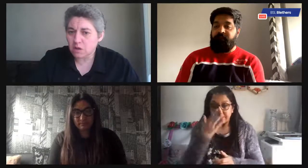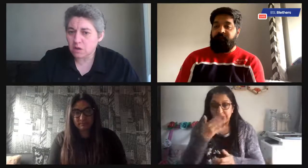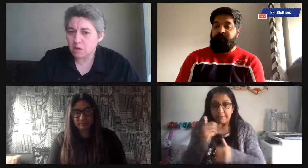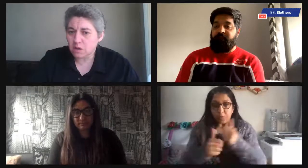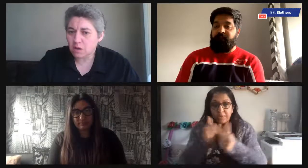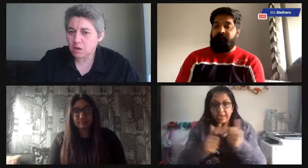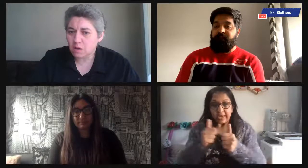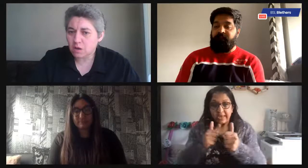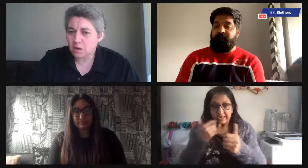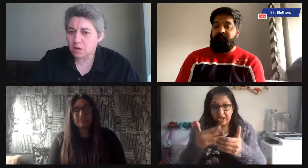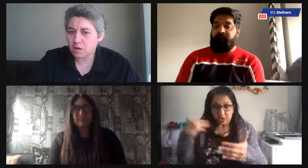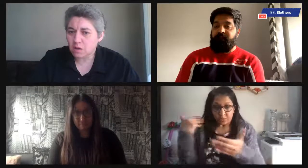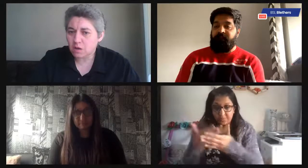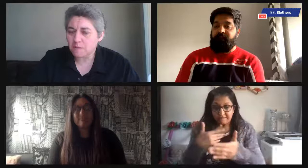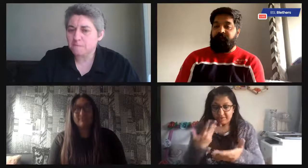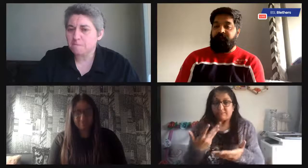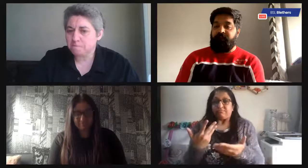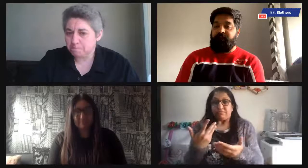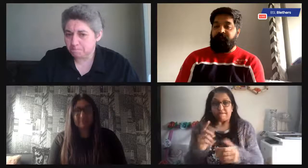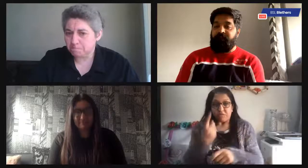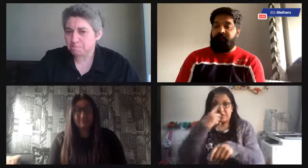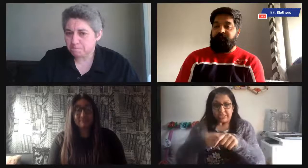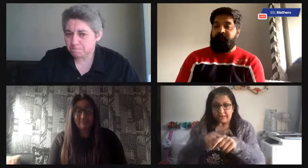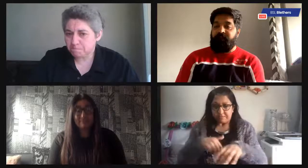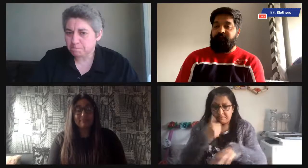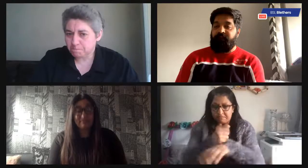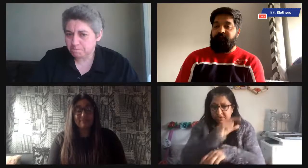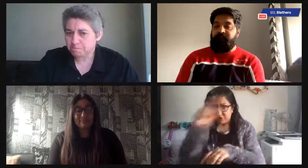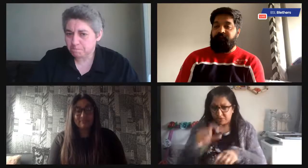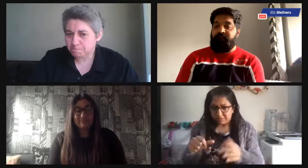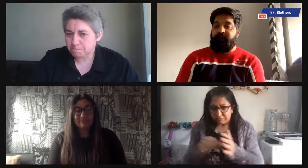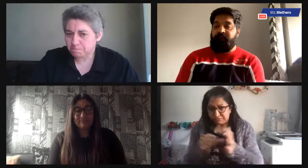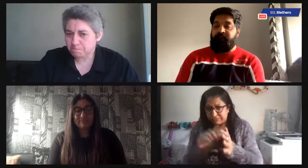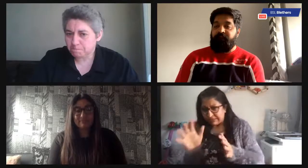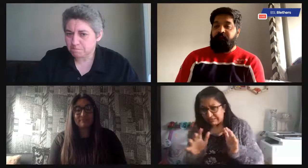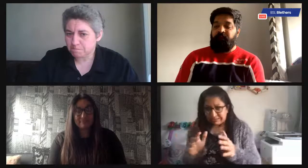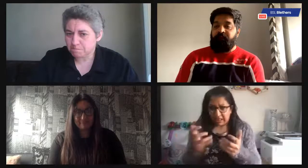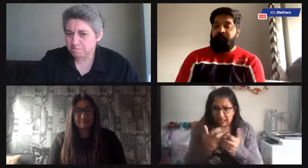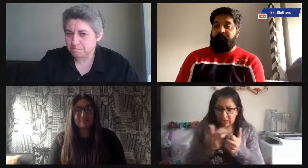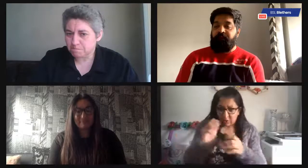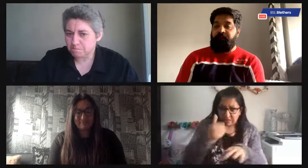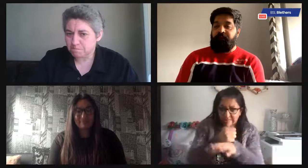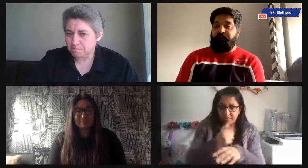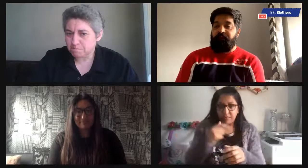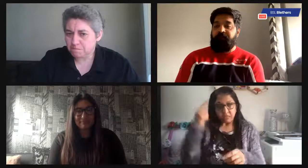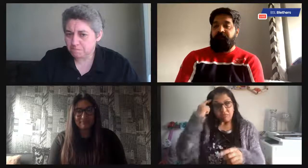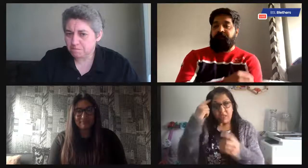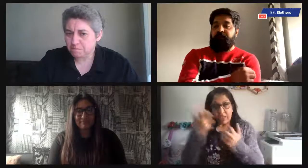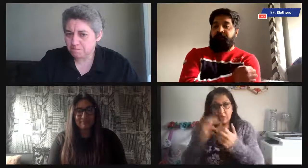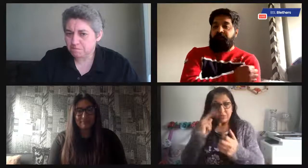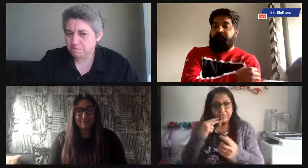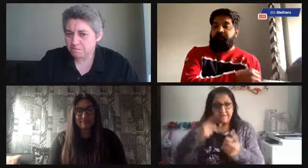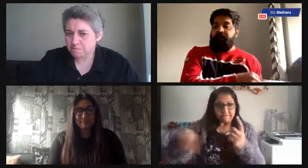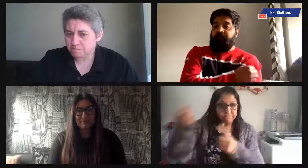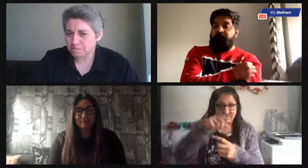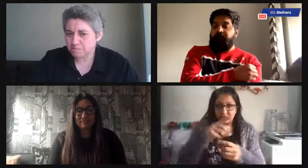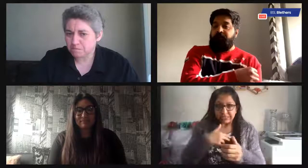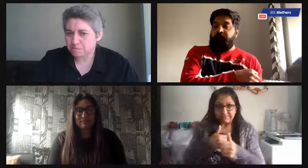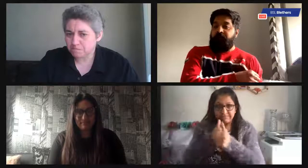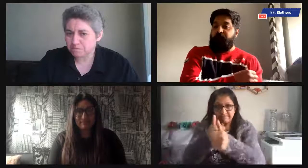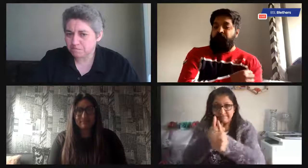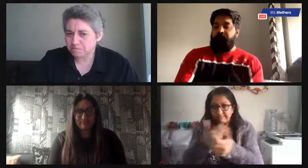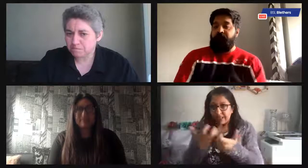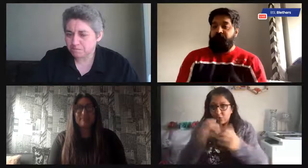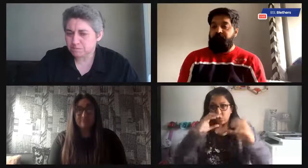want to say definitely, what Tasman had said, but certainly Zoom had become popular. Yeah, there was some teething